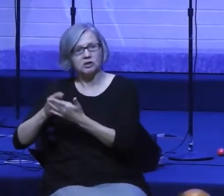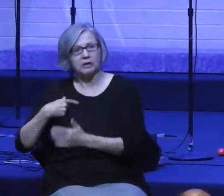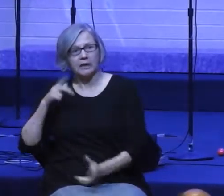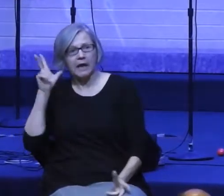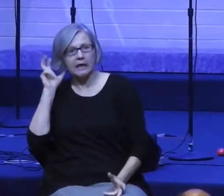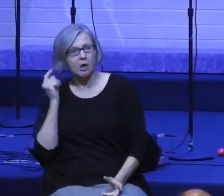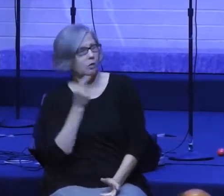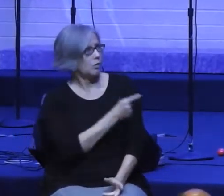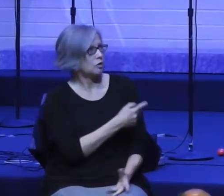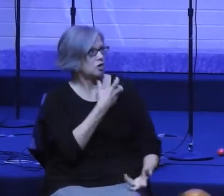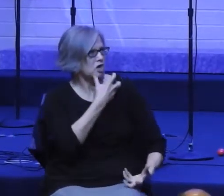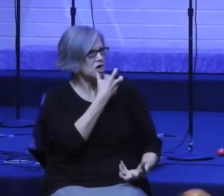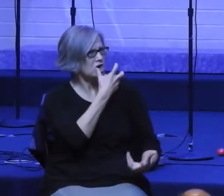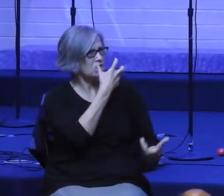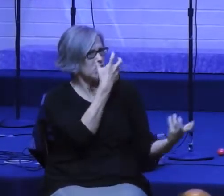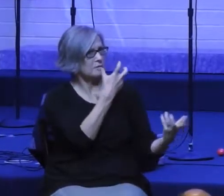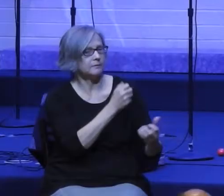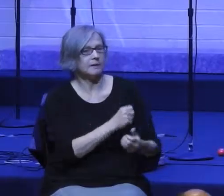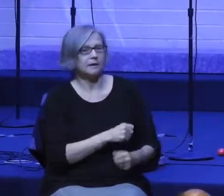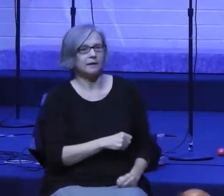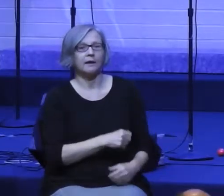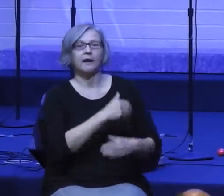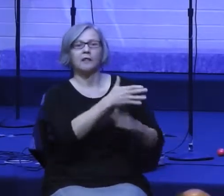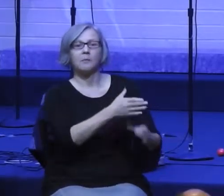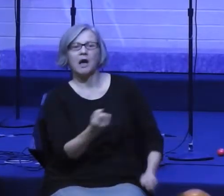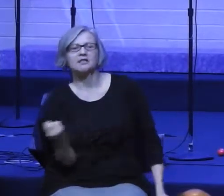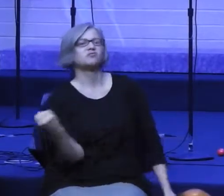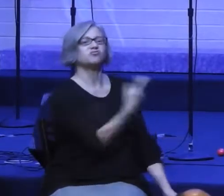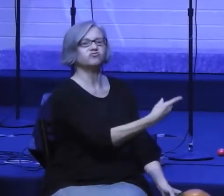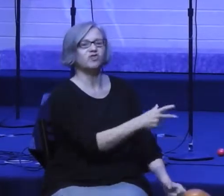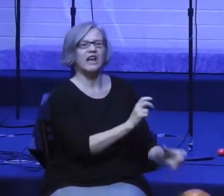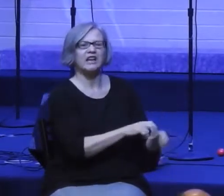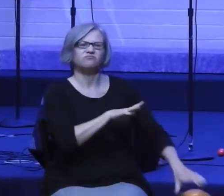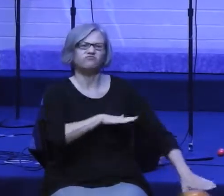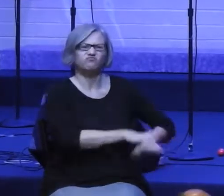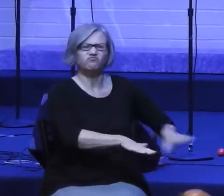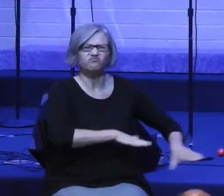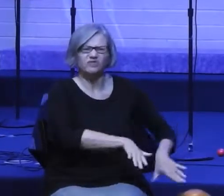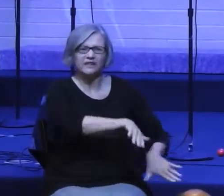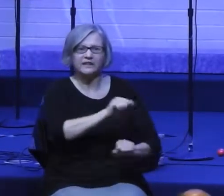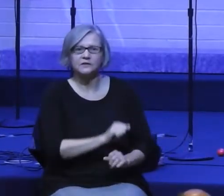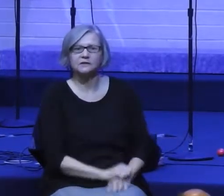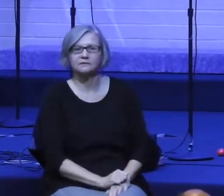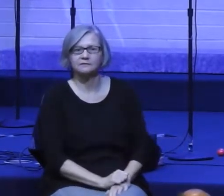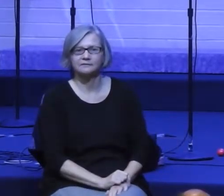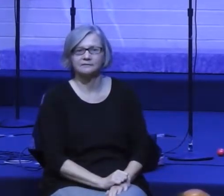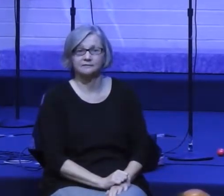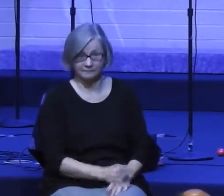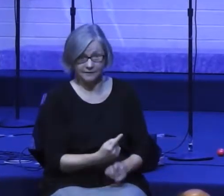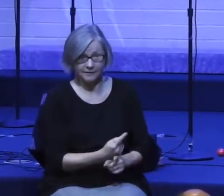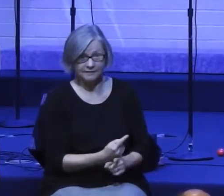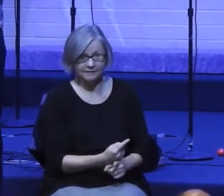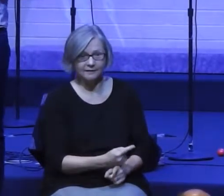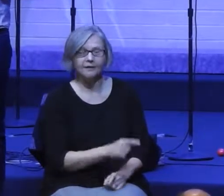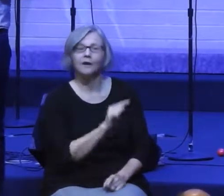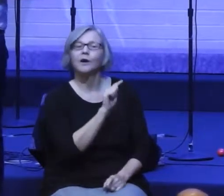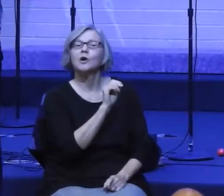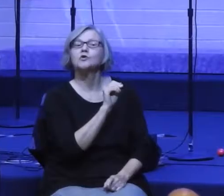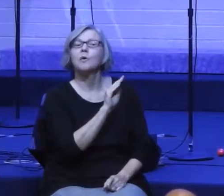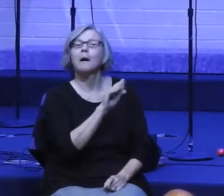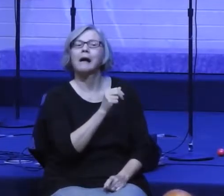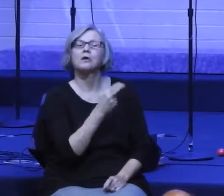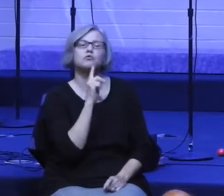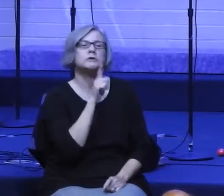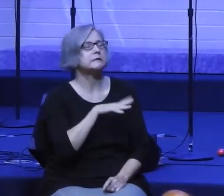scream. And he chucks the box, and he just storms out of the room, right? Tobiah got